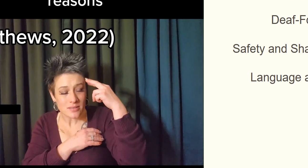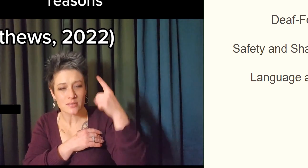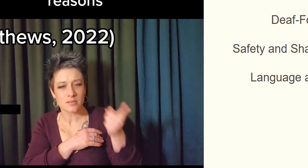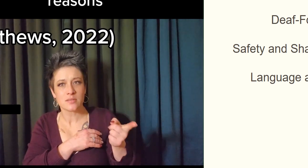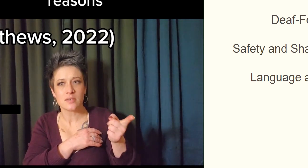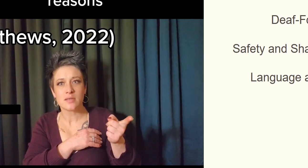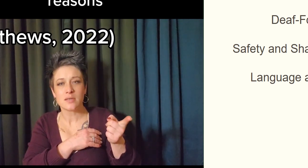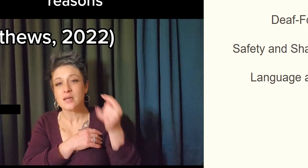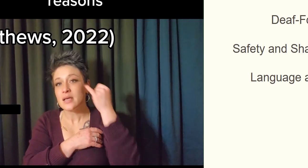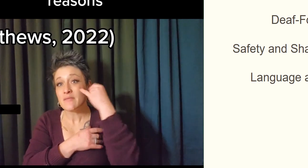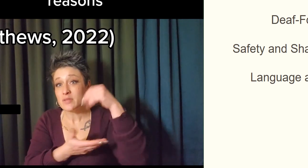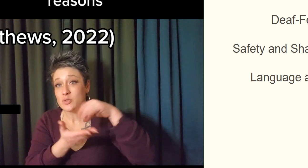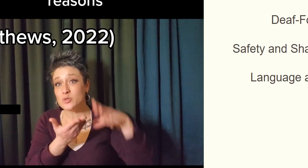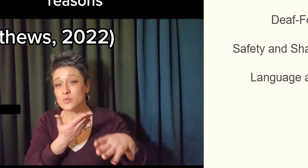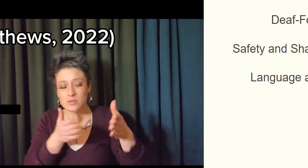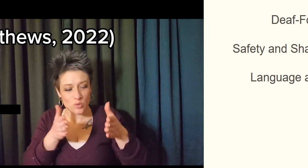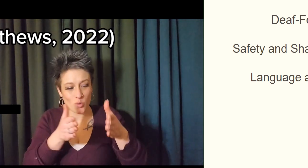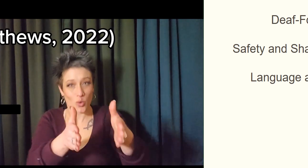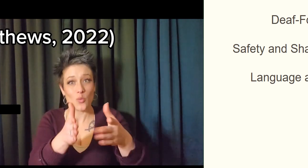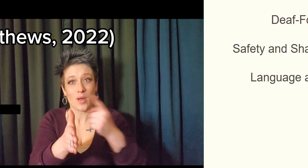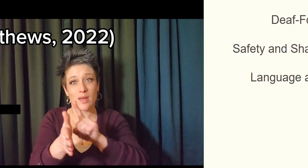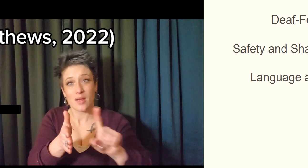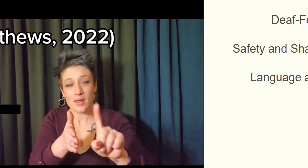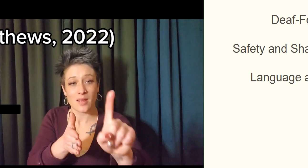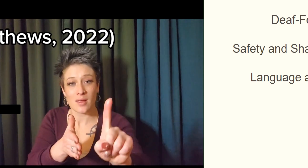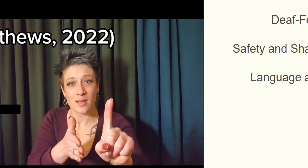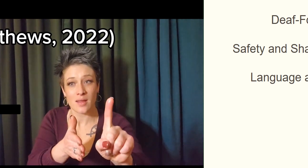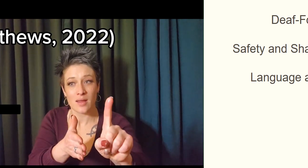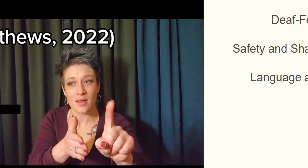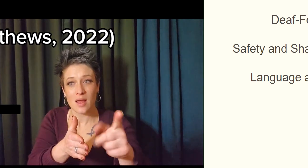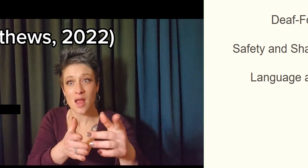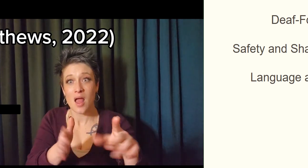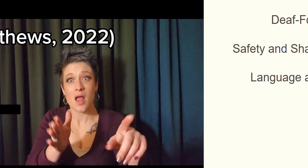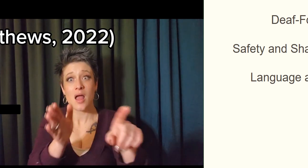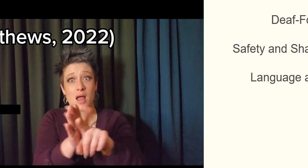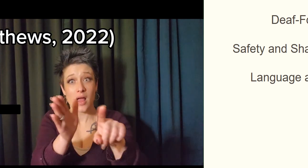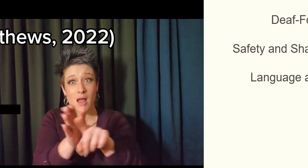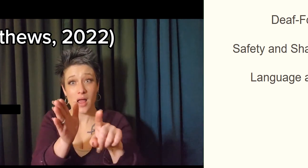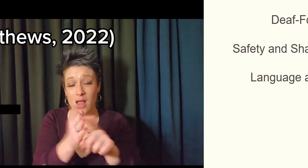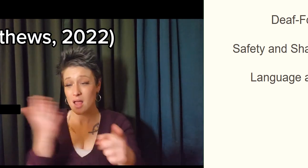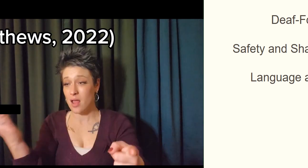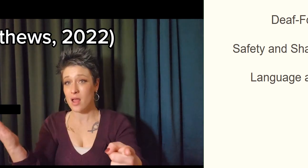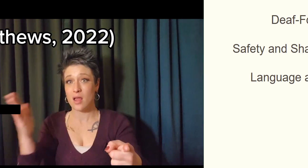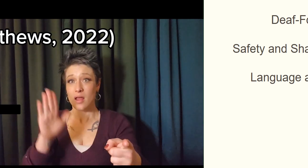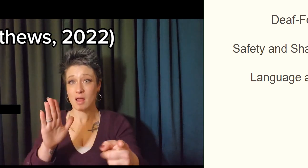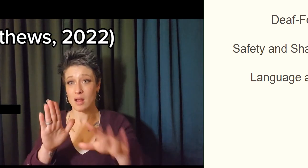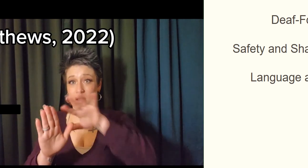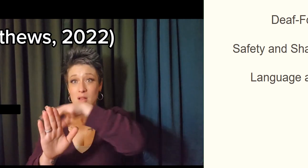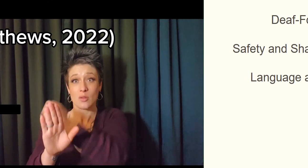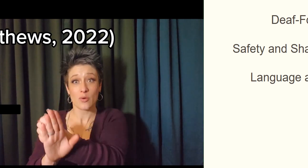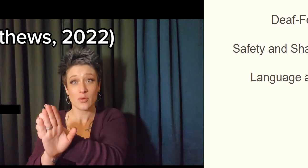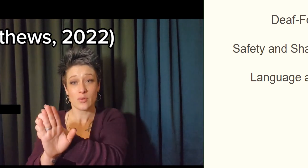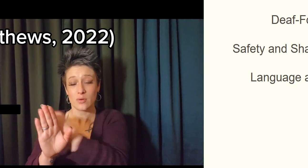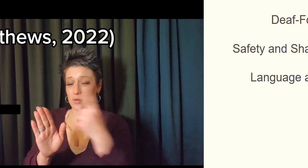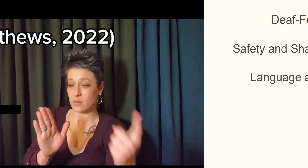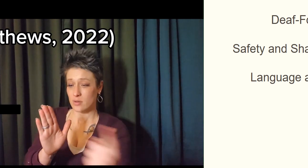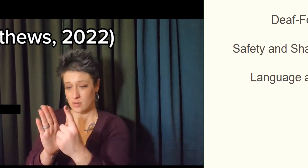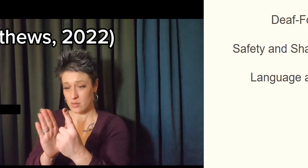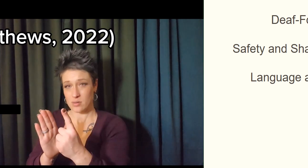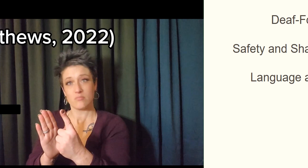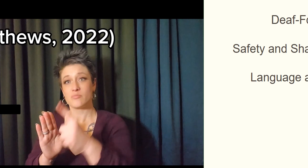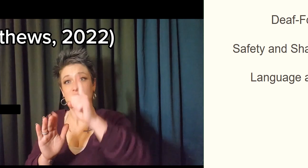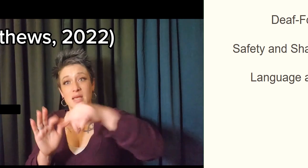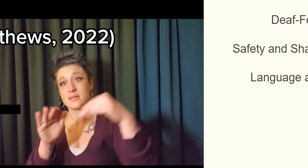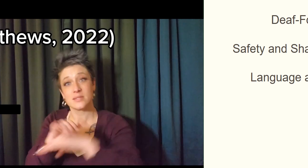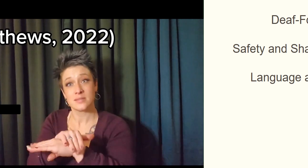for safety reasons. If you have a student who's deaf and they're in a hallway and the alarm goes off and the door shuts